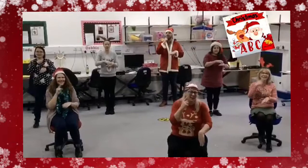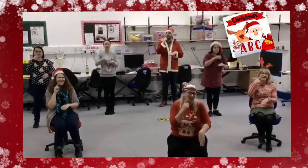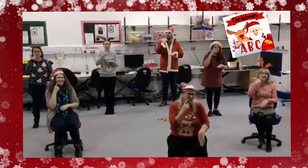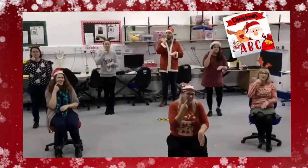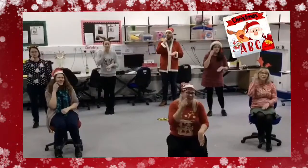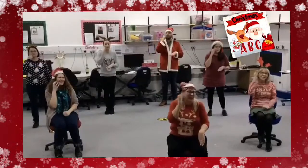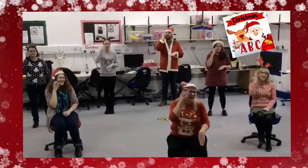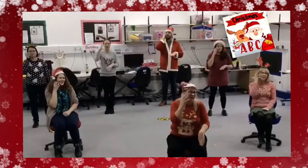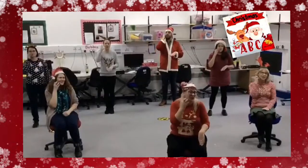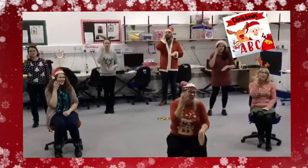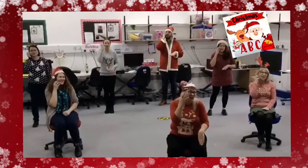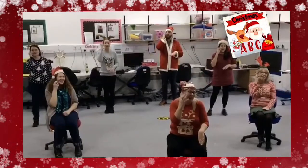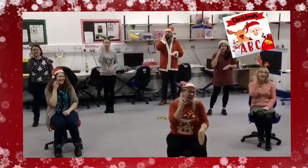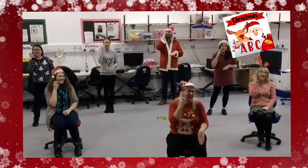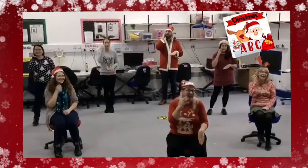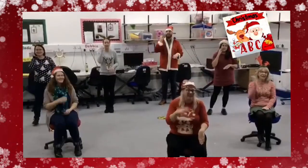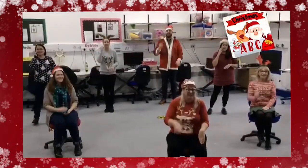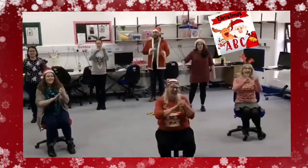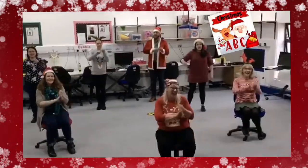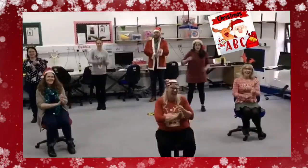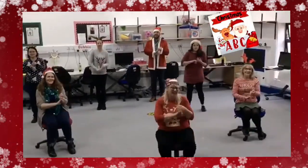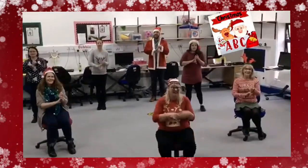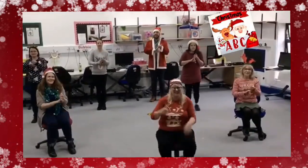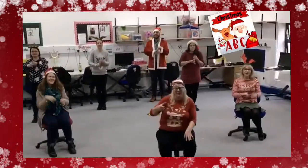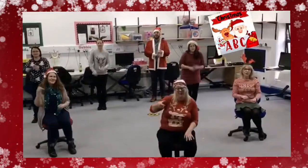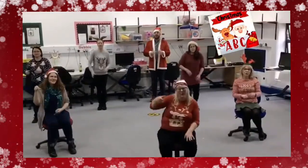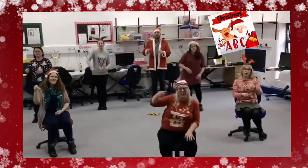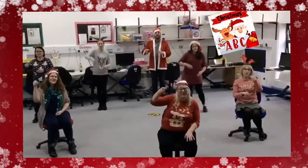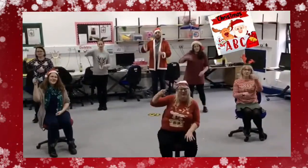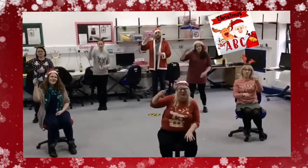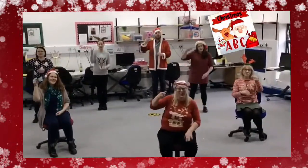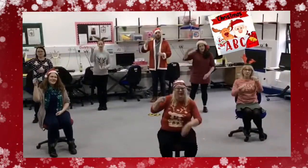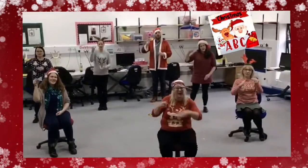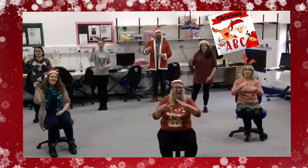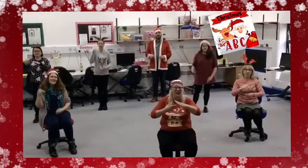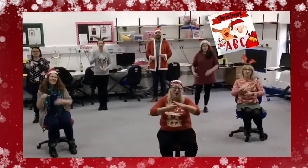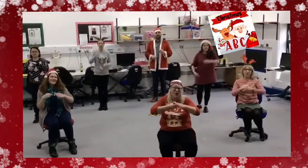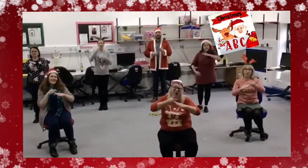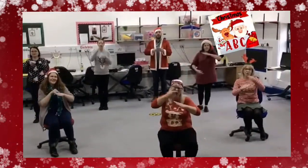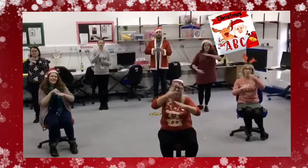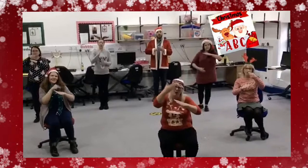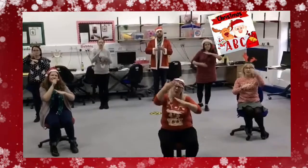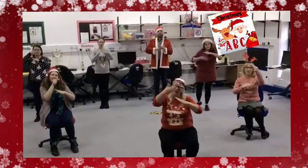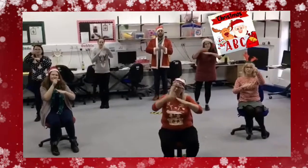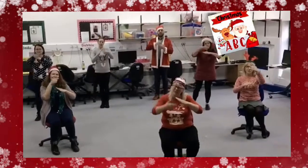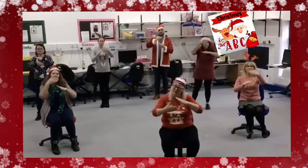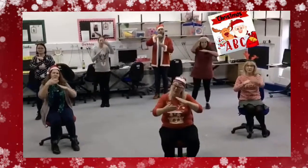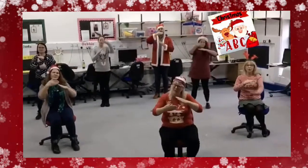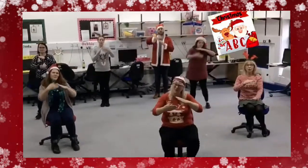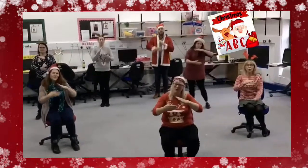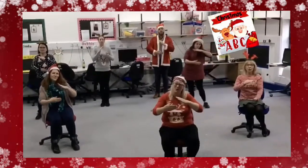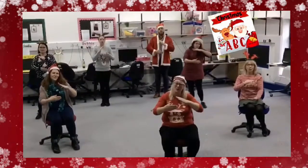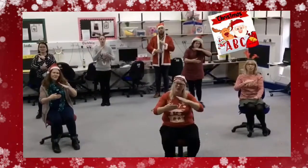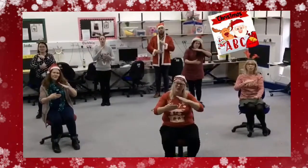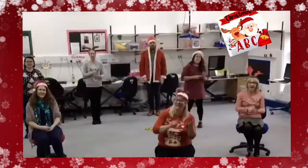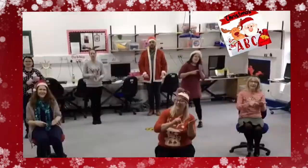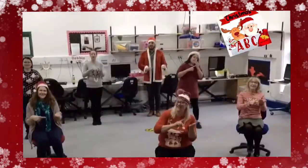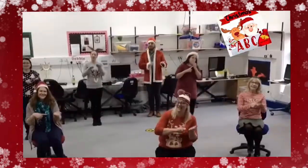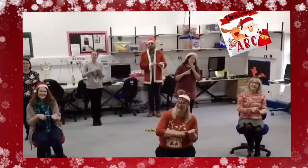sweet as sugar cane. S is for the stocking on the chimney wall. T